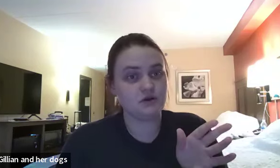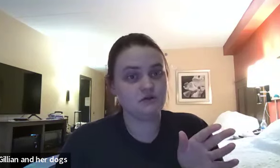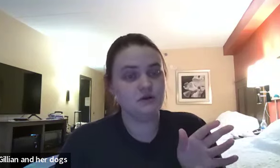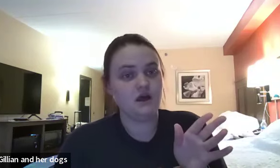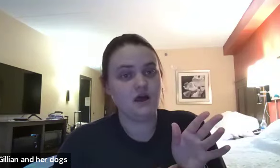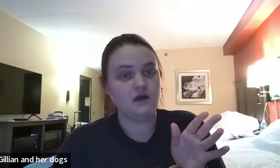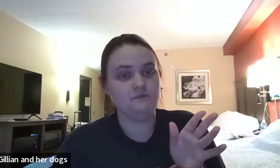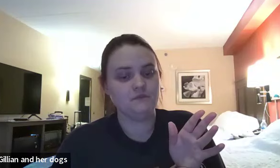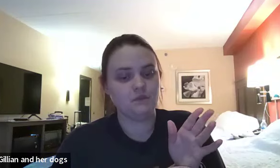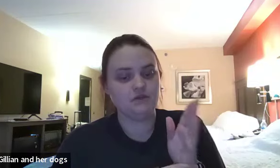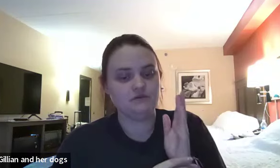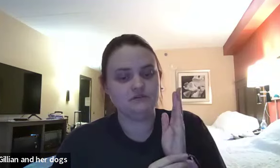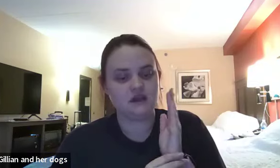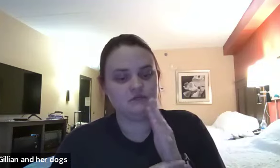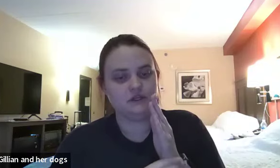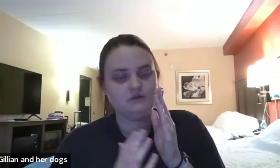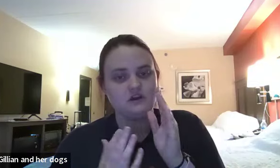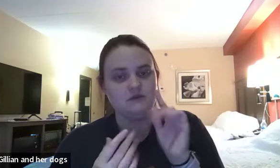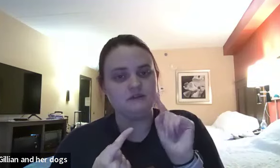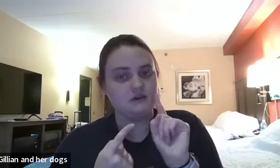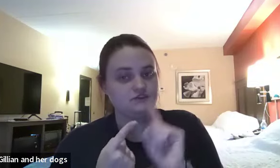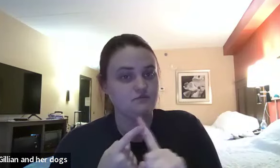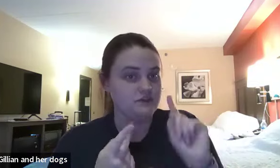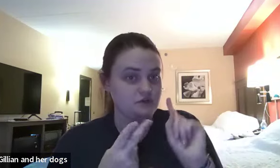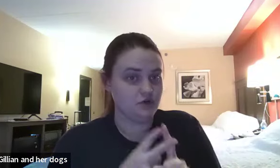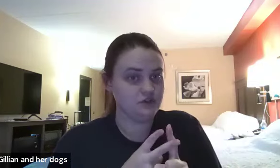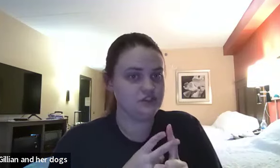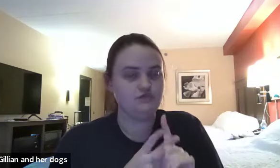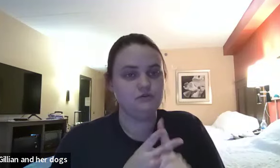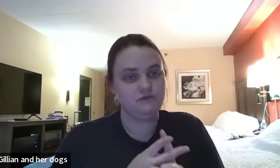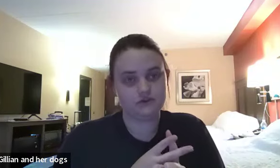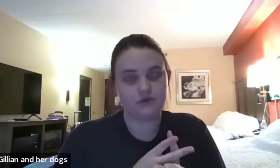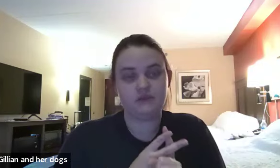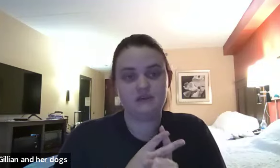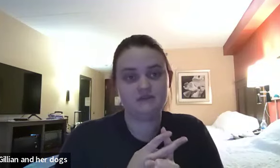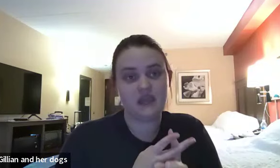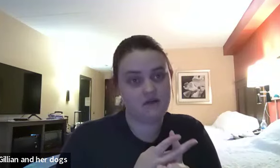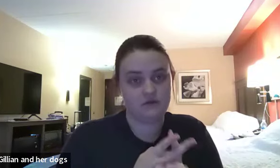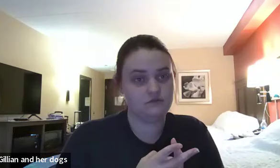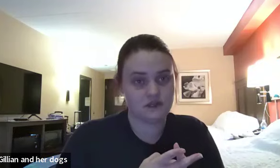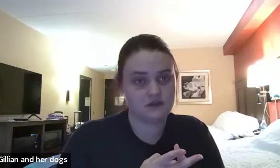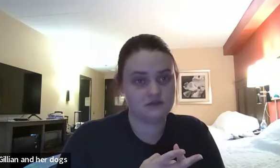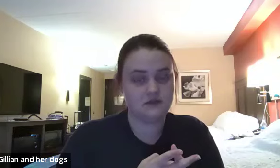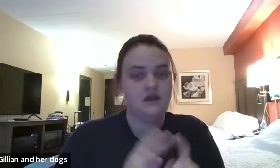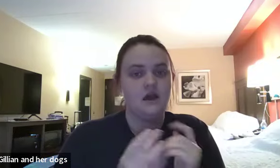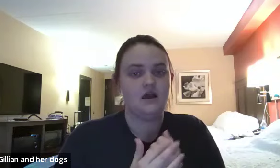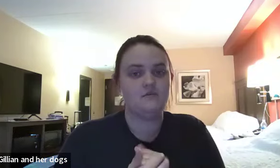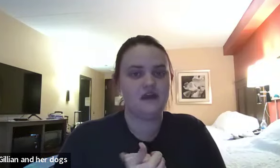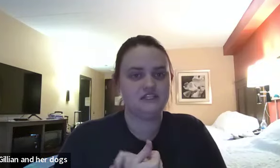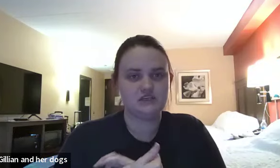fingerspell. When you're talking about titles of movies or books, you do fingerspell them, even if they have their own signs. That is just